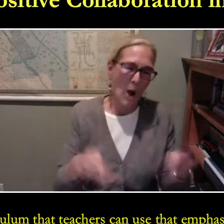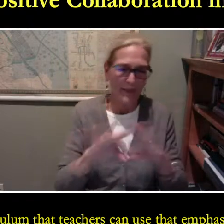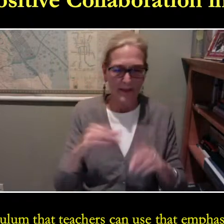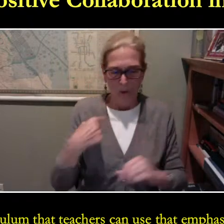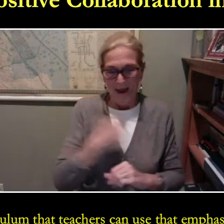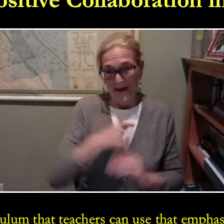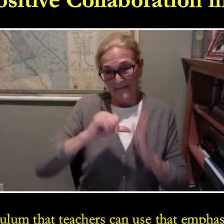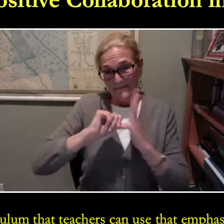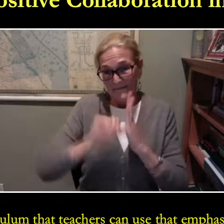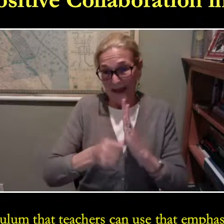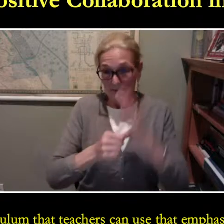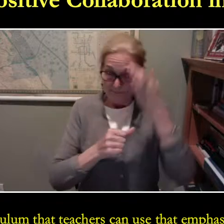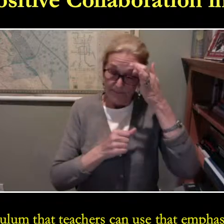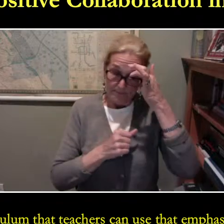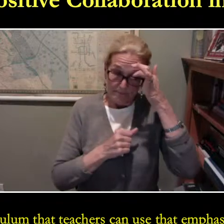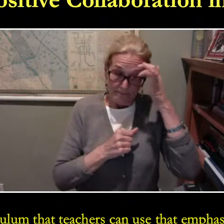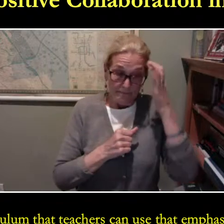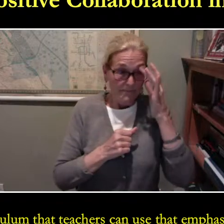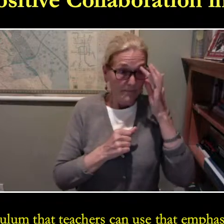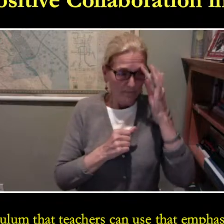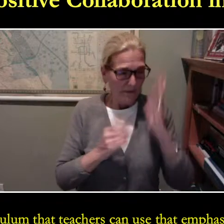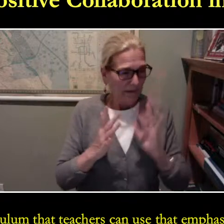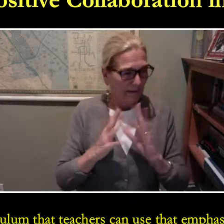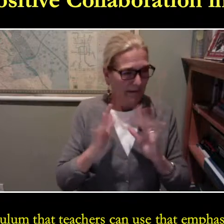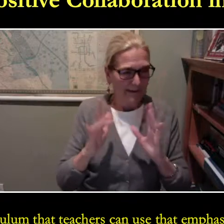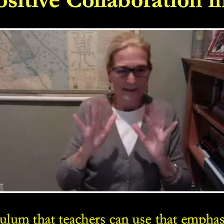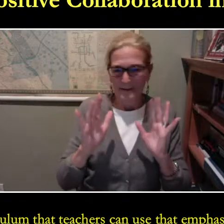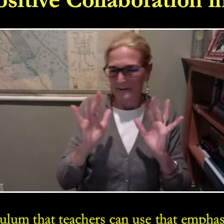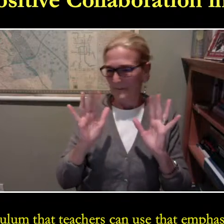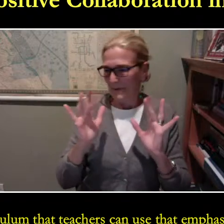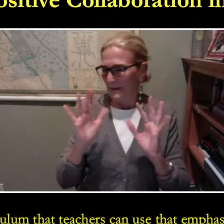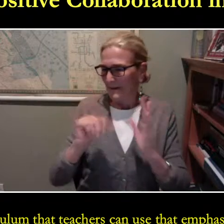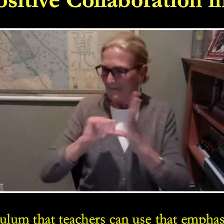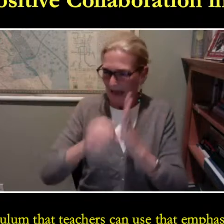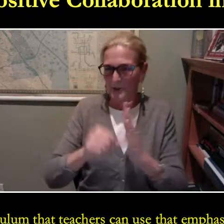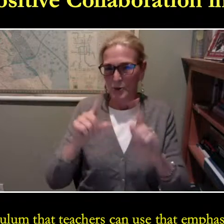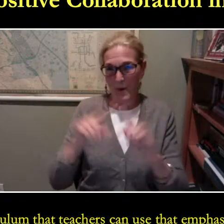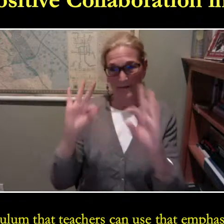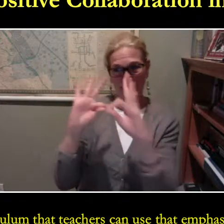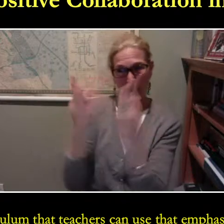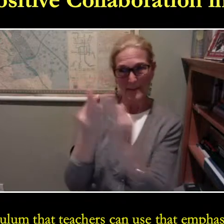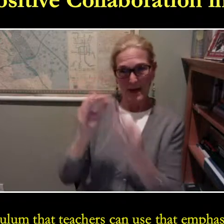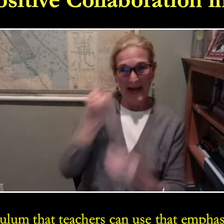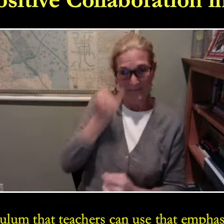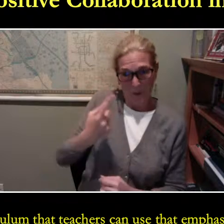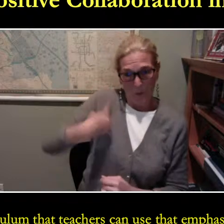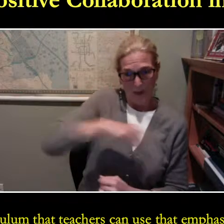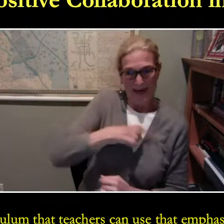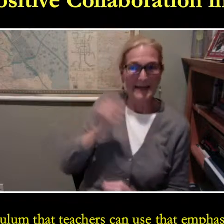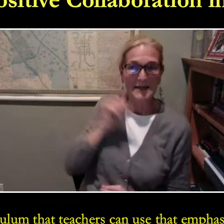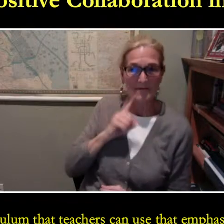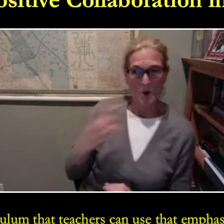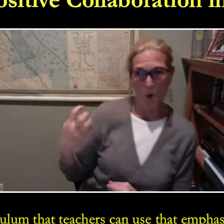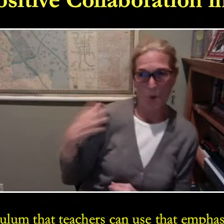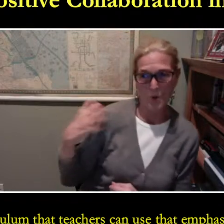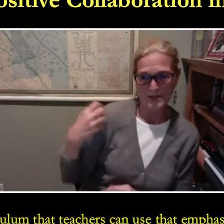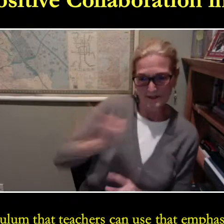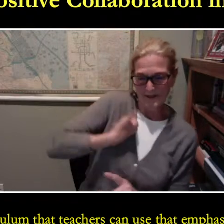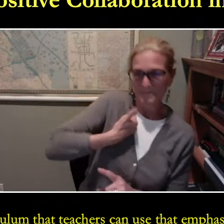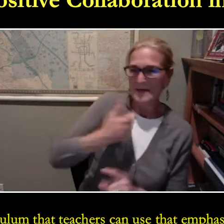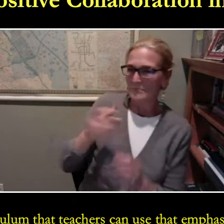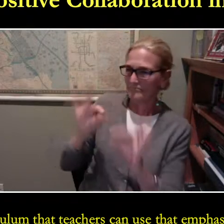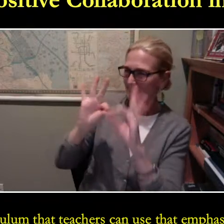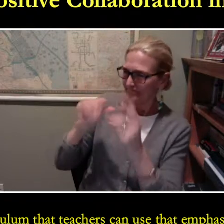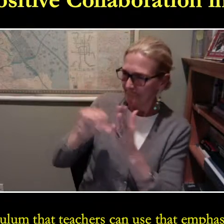had enough growing up. But, anyways, that's the important thing is this that we realize that this is a natural thing that happens at home and that we